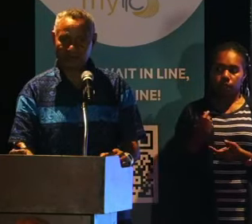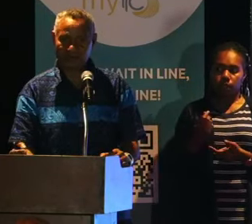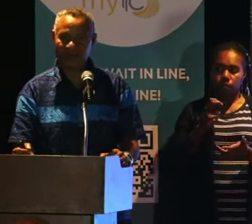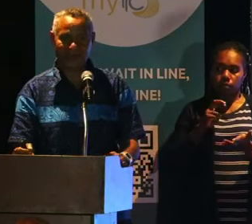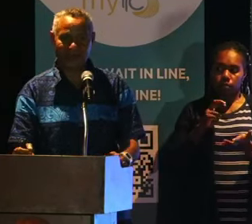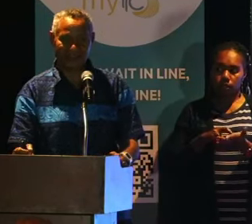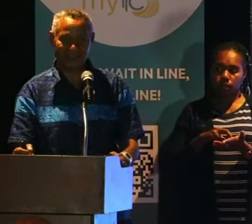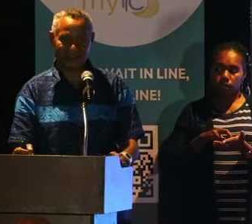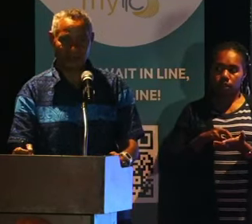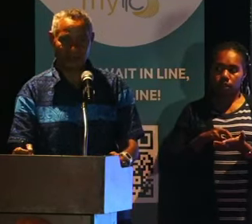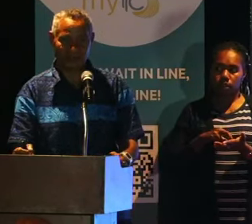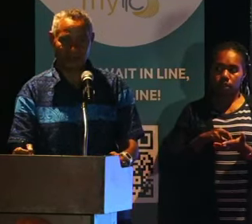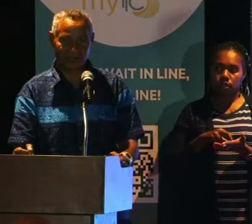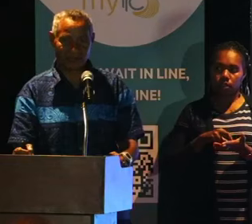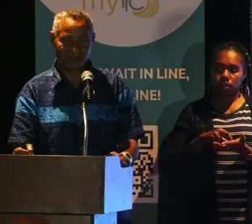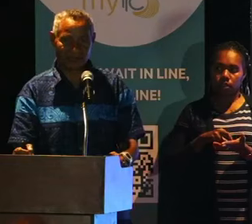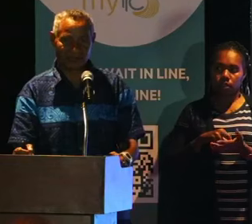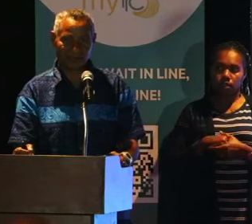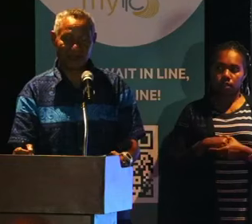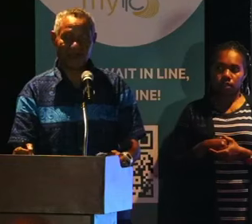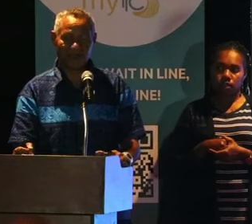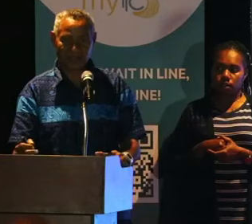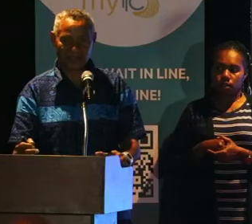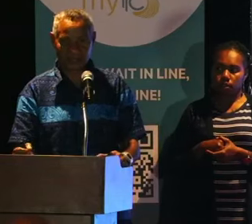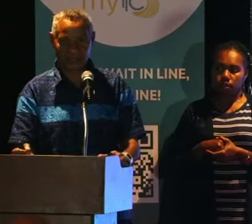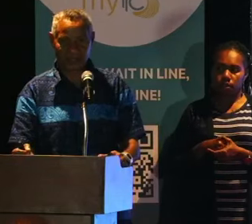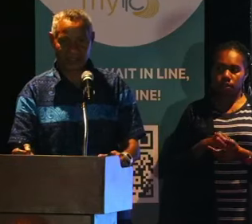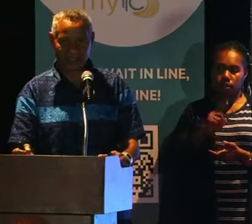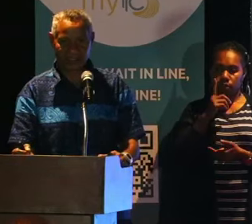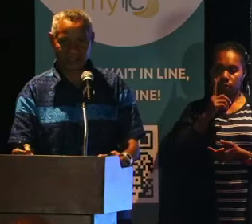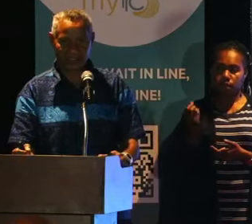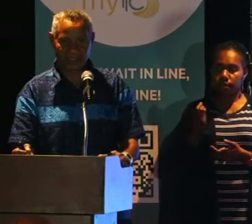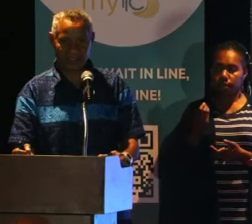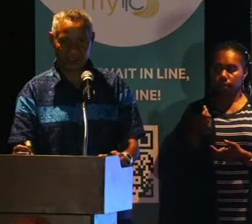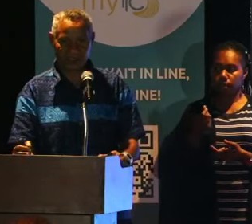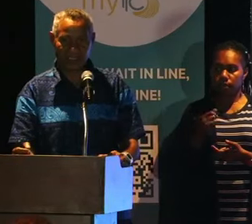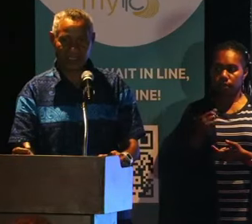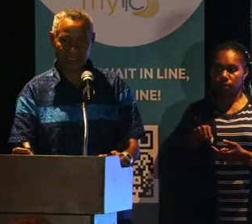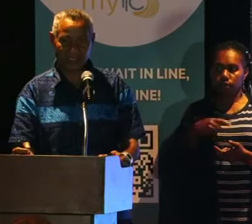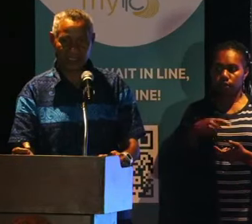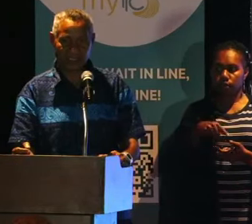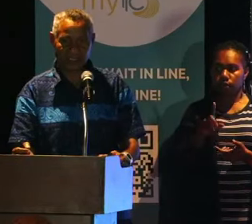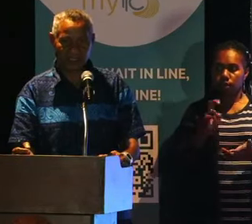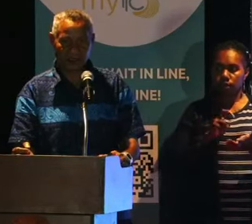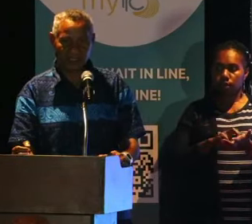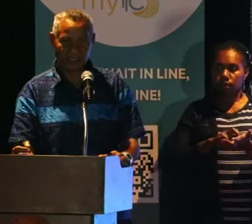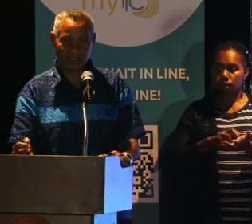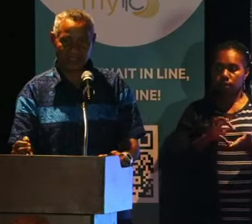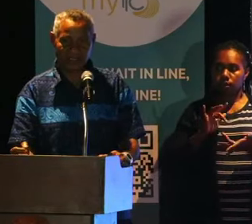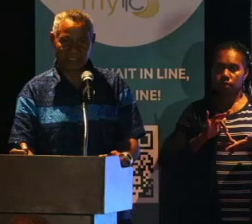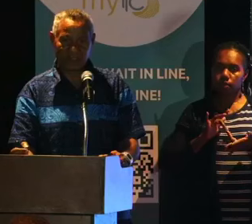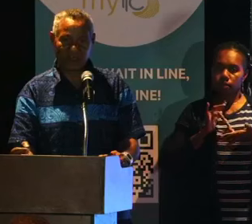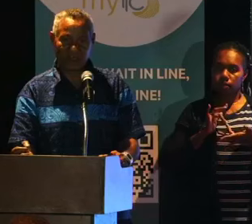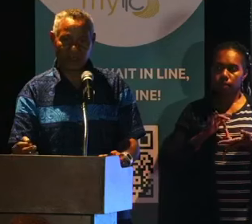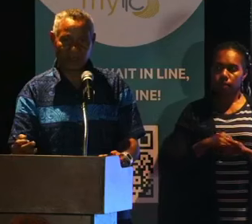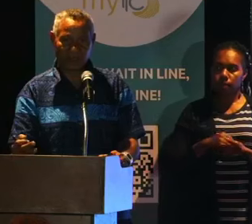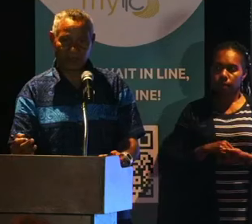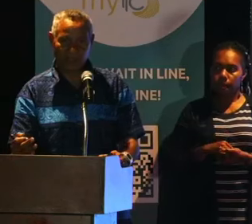and go look for funding. No. You need to follow the requirement. Procedure. Once you are